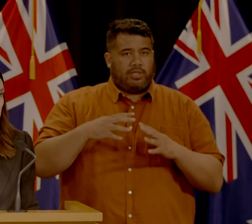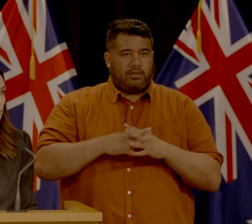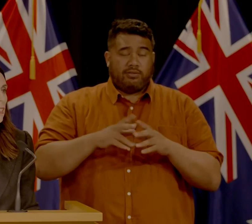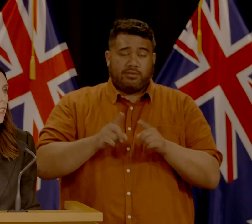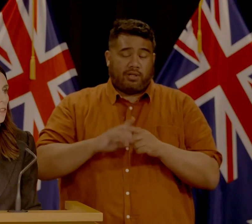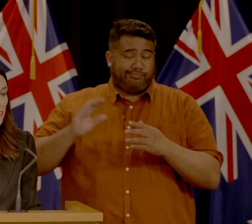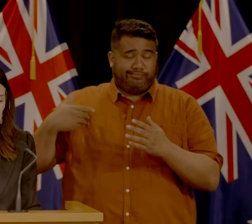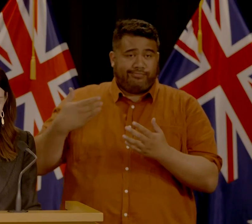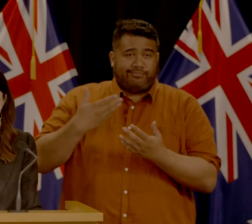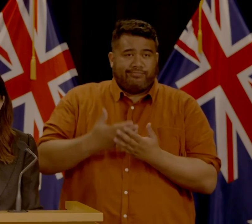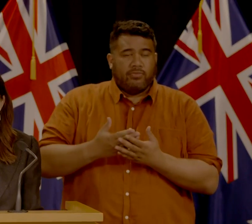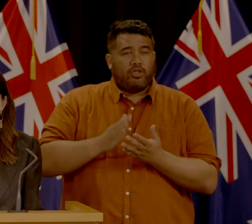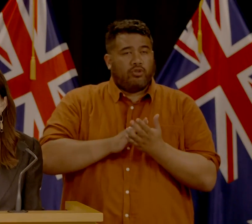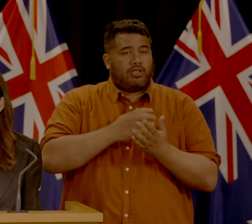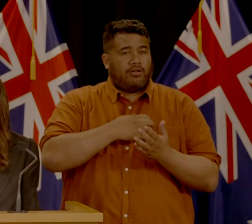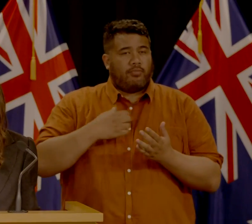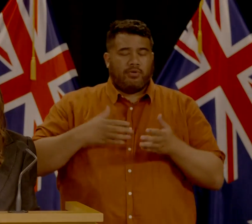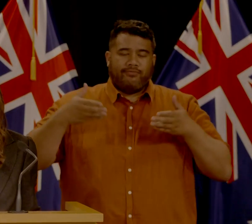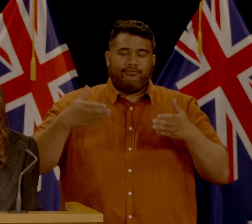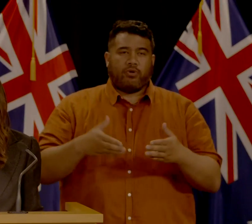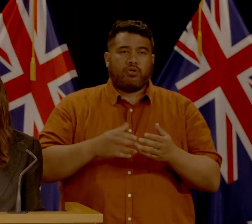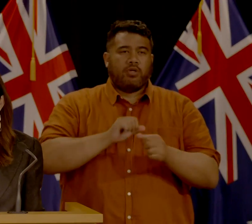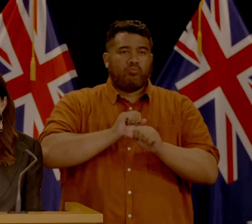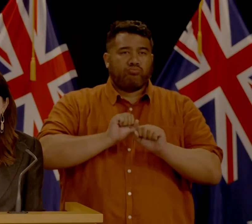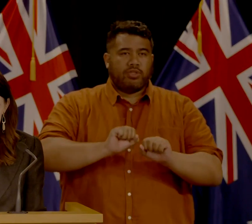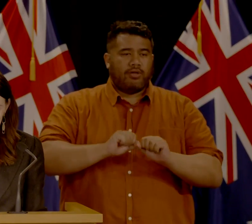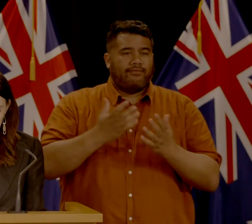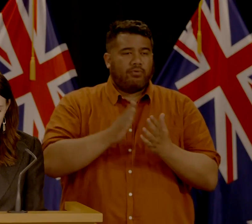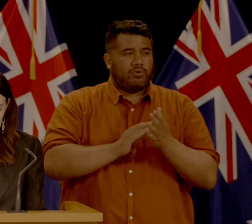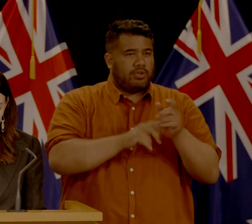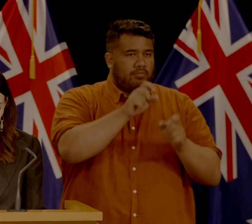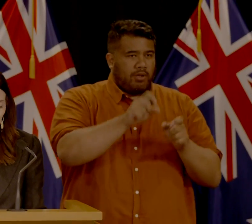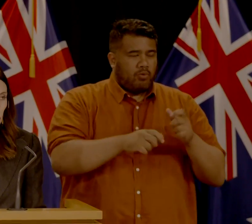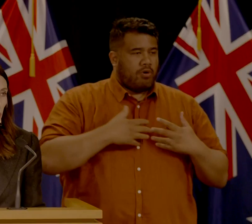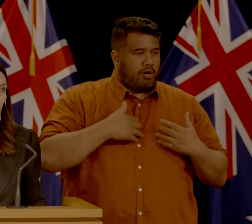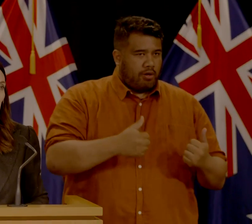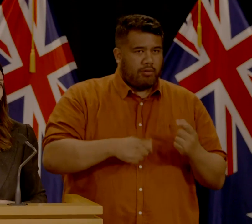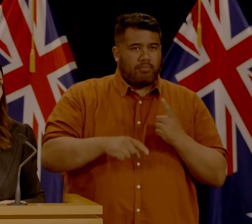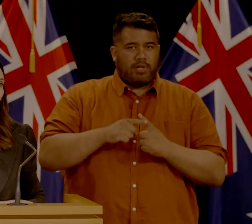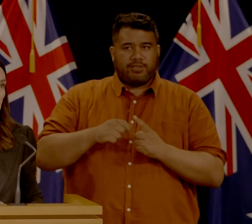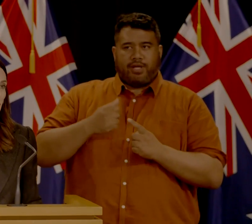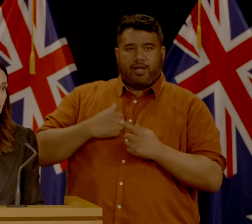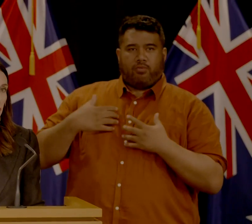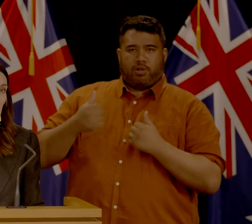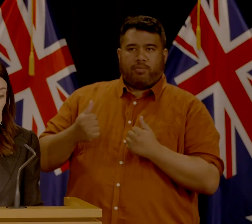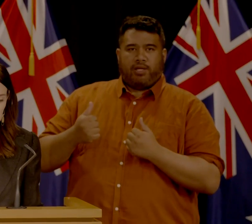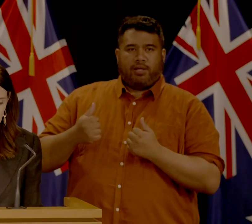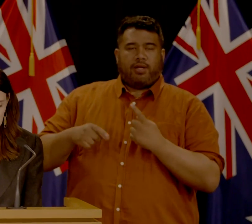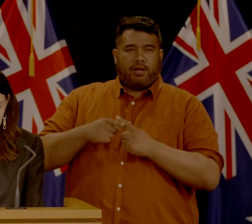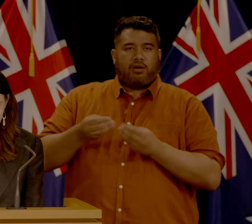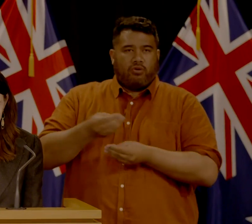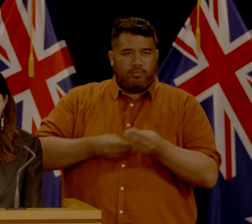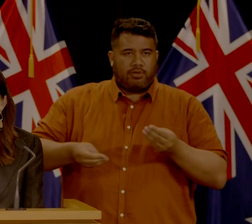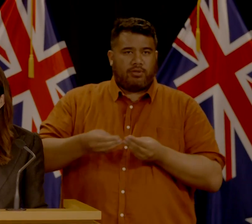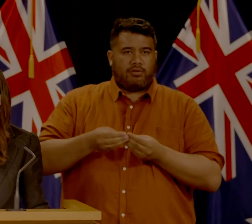is protecting New Zealanders' health and economic well-being amid the global COVID-19